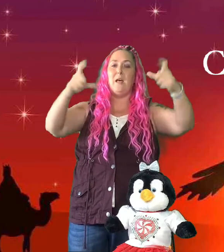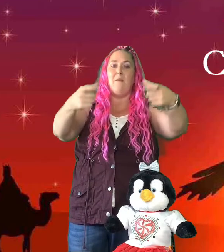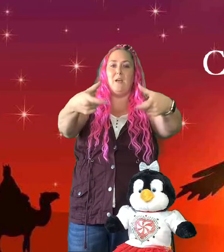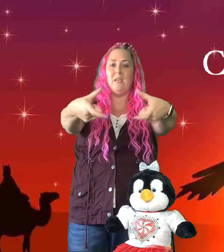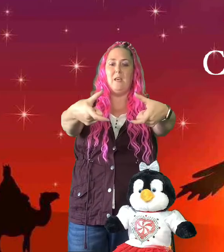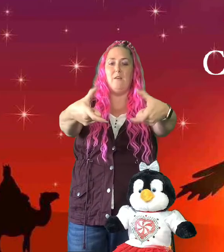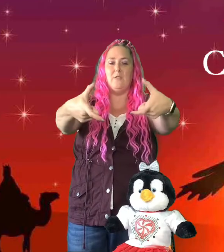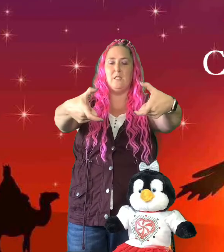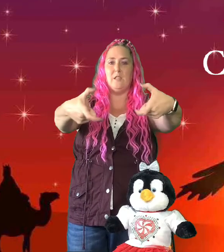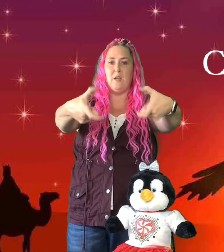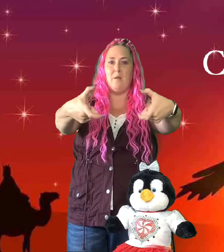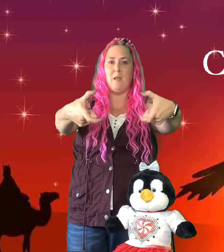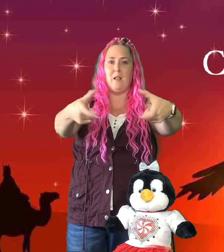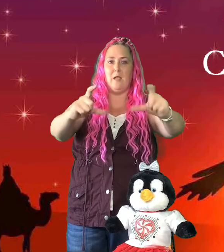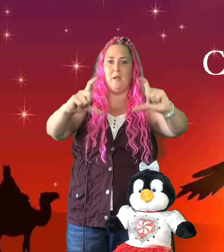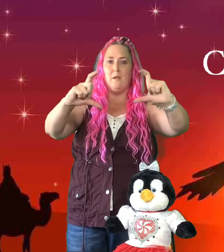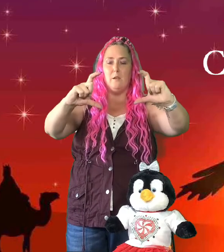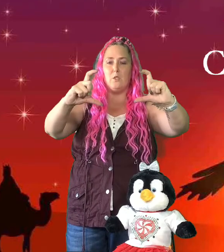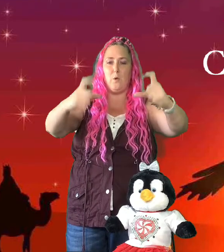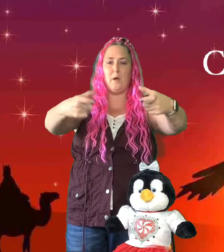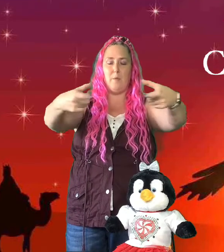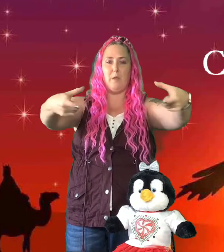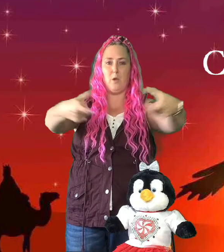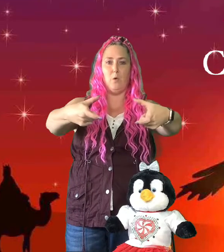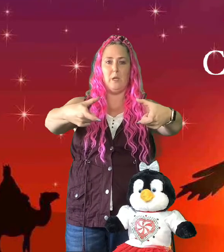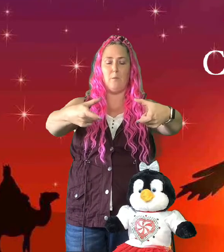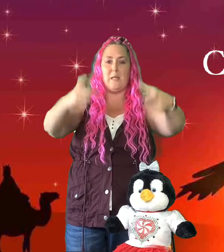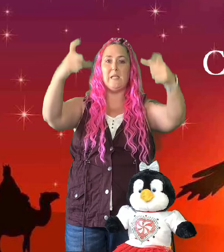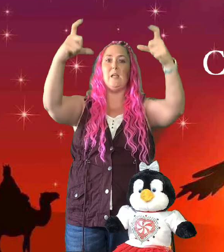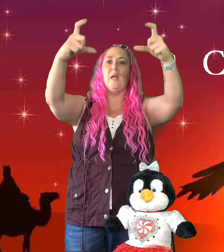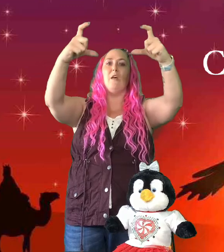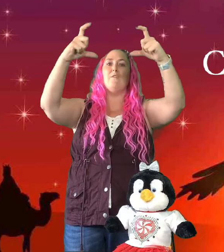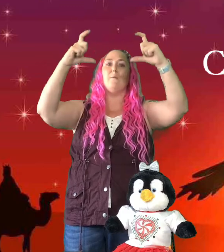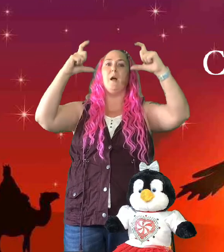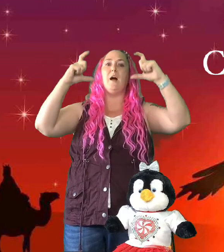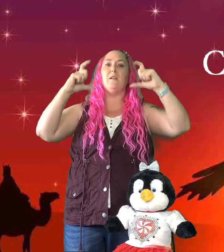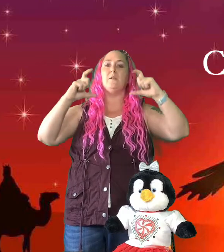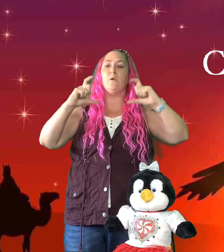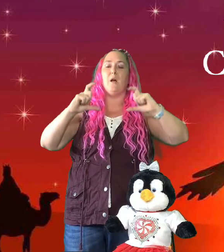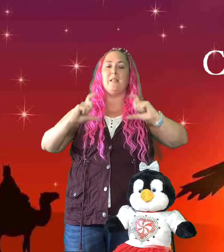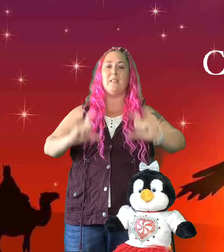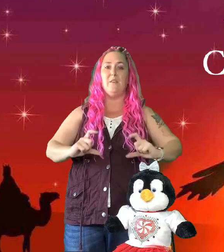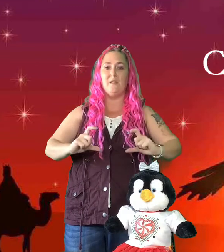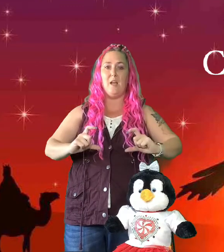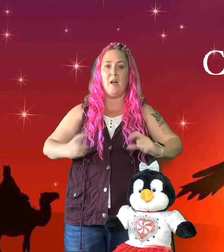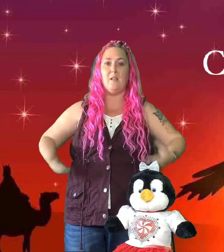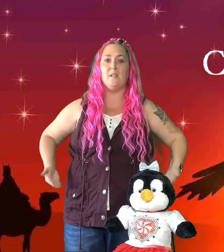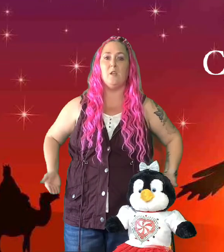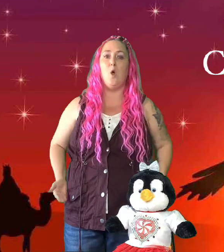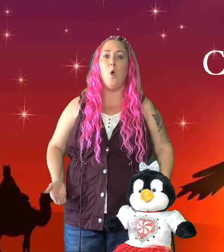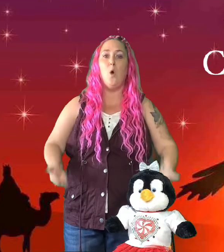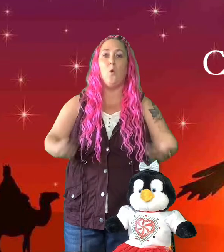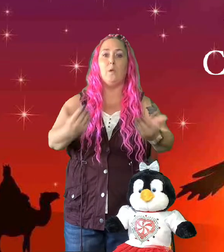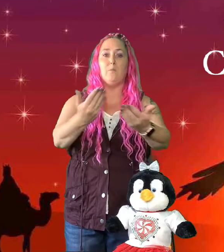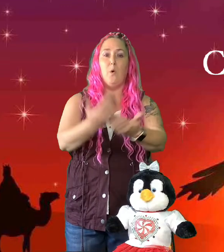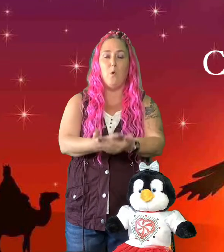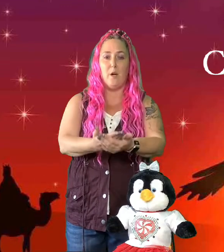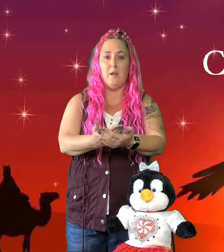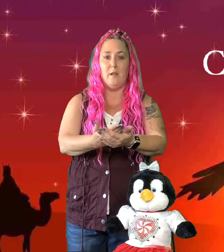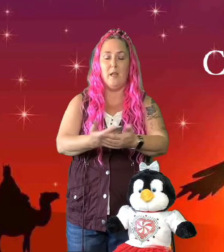a gift. So you kind of make like, square it up like you're holding a present from God. So God's gift to us was born. And this